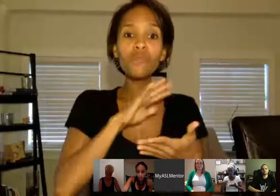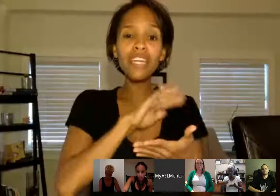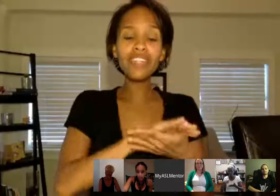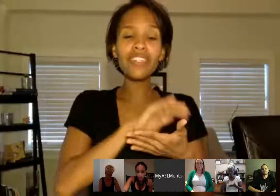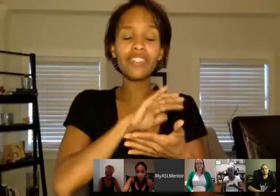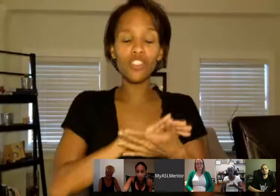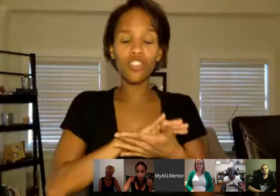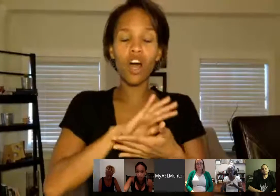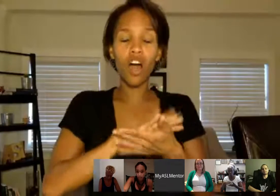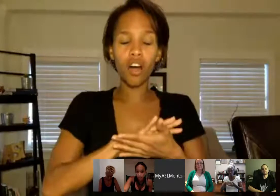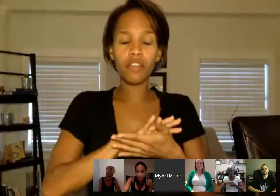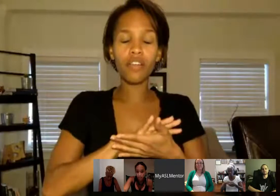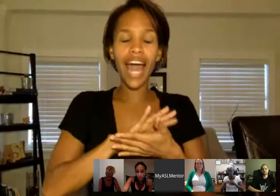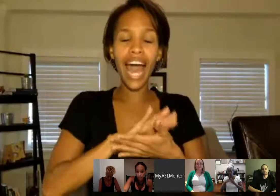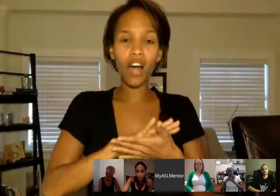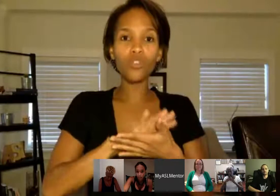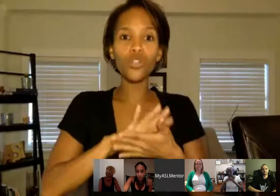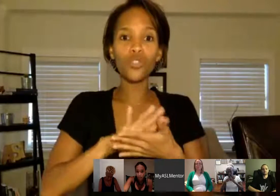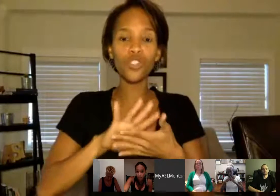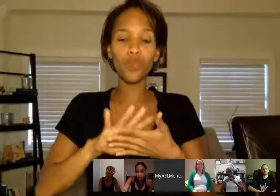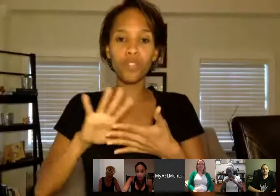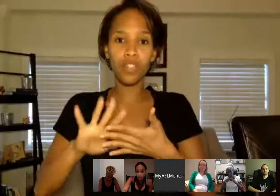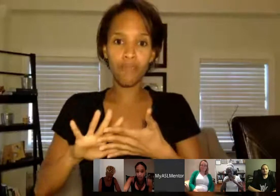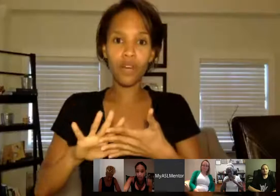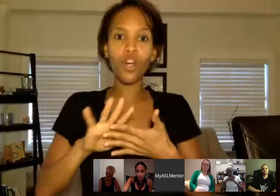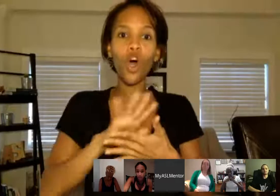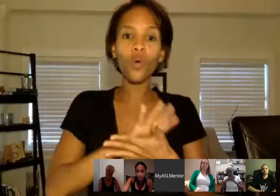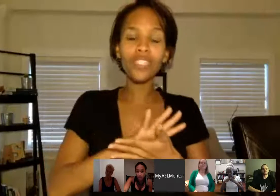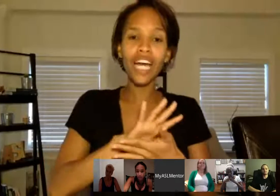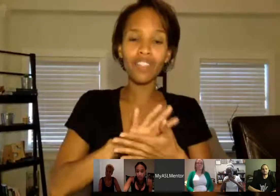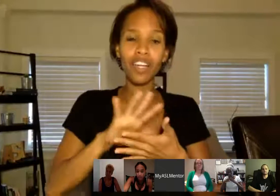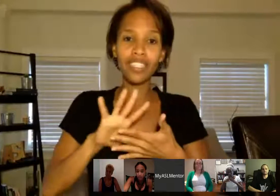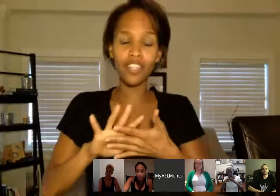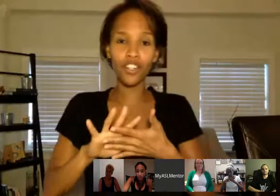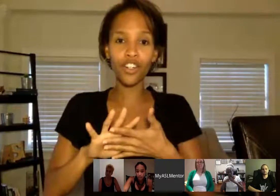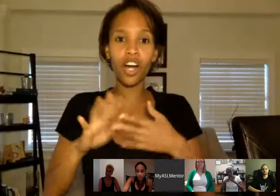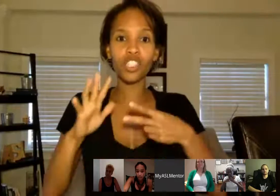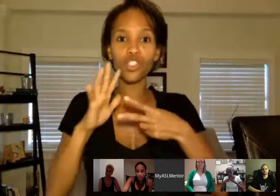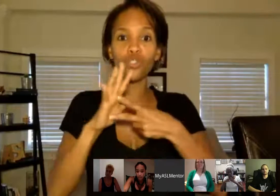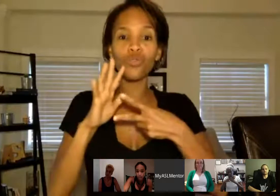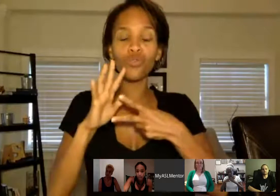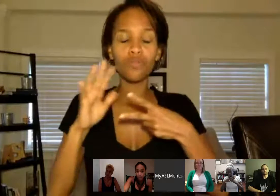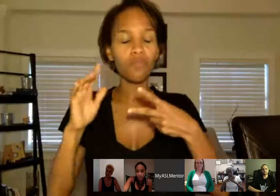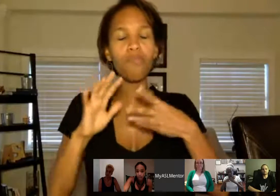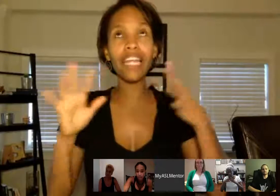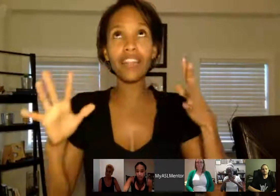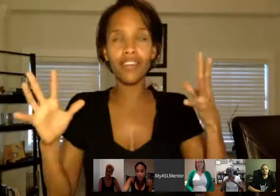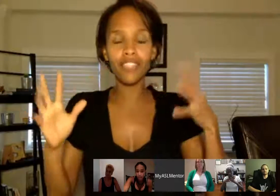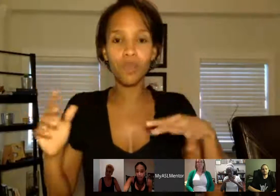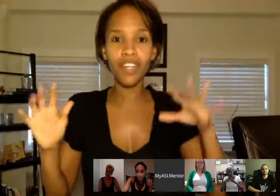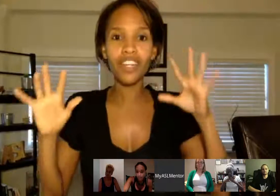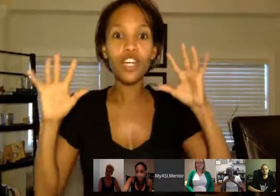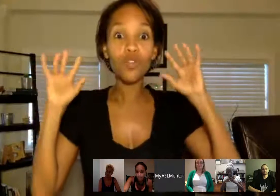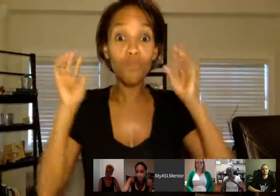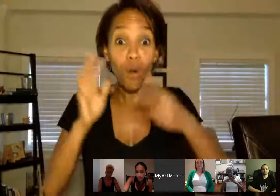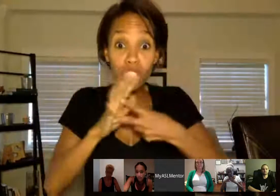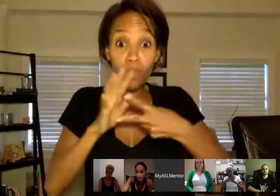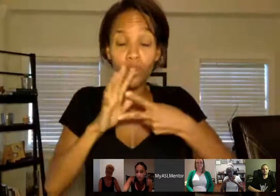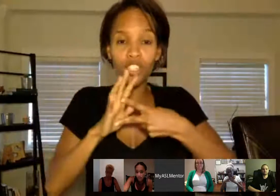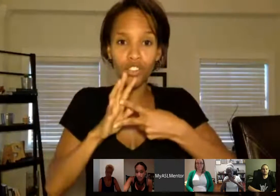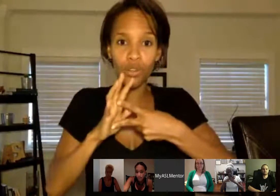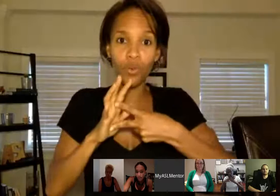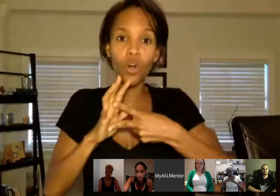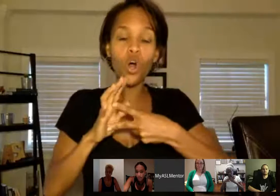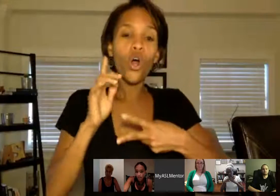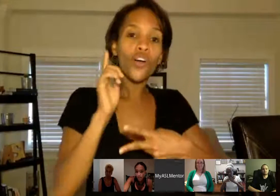When we're making a decision on how to interpret something, we always have to consider up to many things, but most